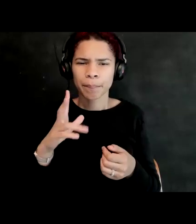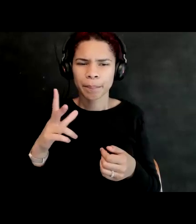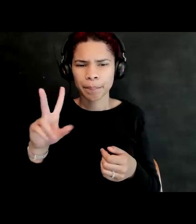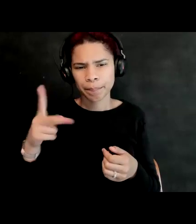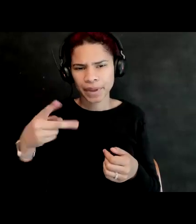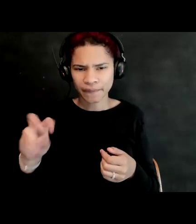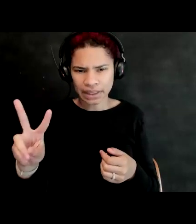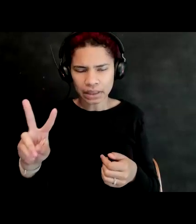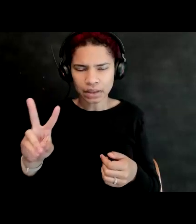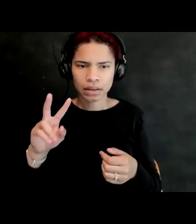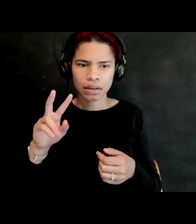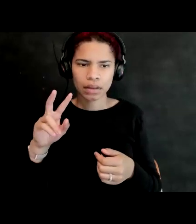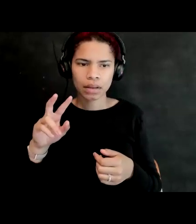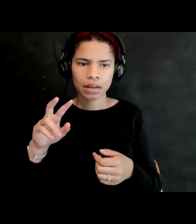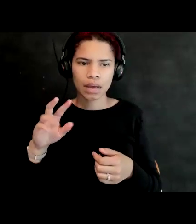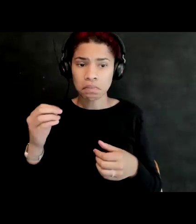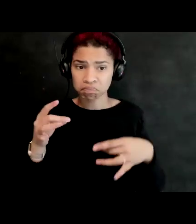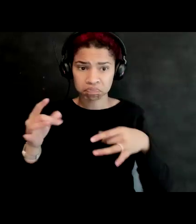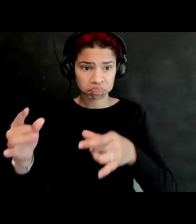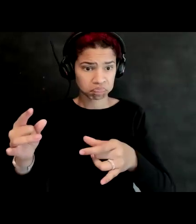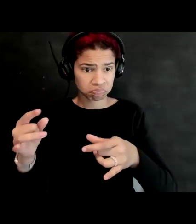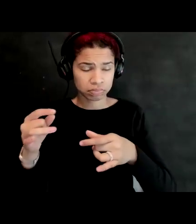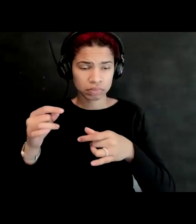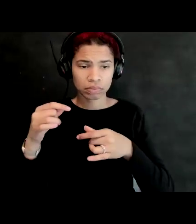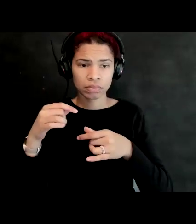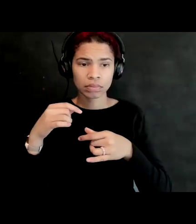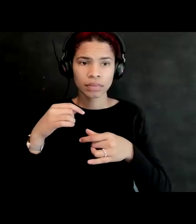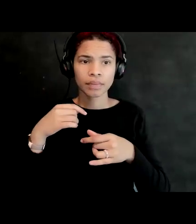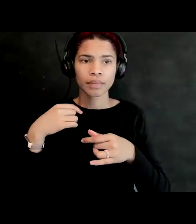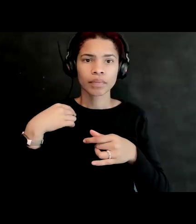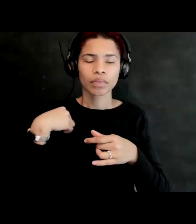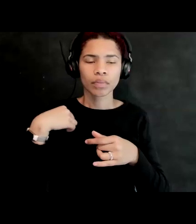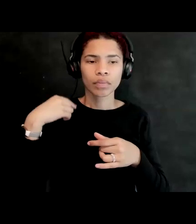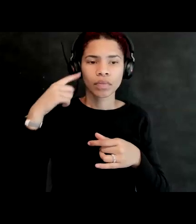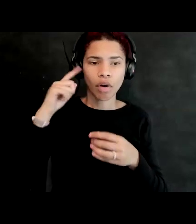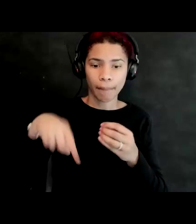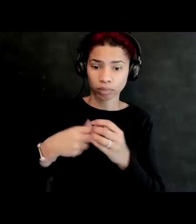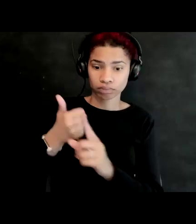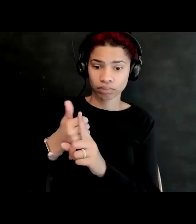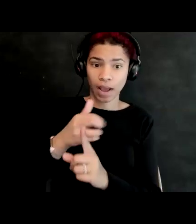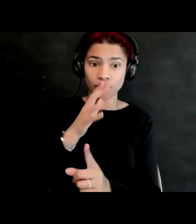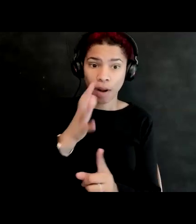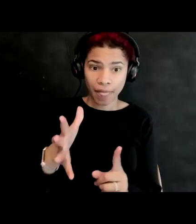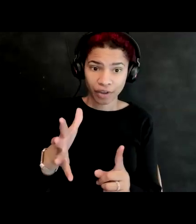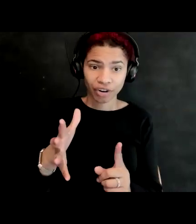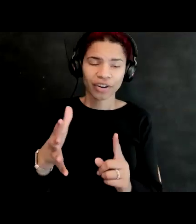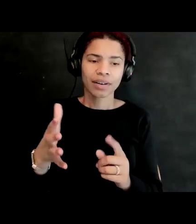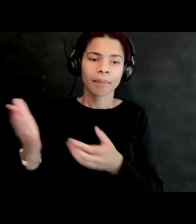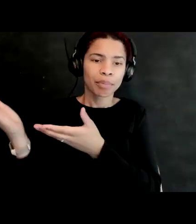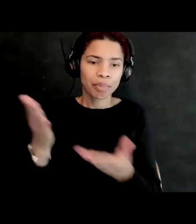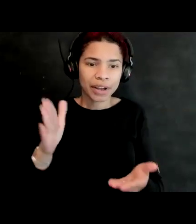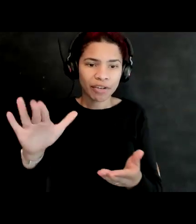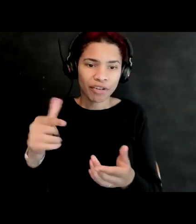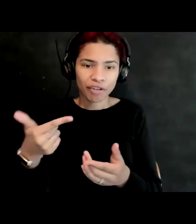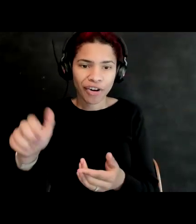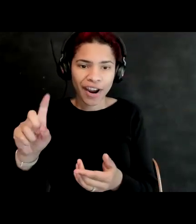took it all the way to her being a grandmother, bringing her grandchildren to see this portrait of herself. So I